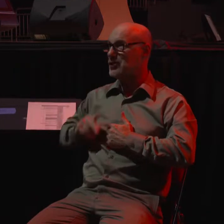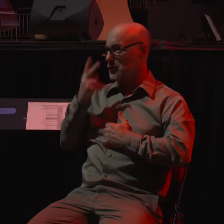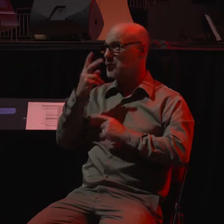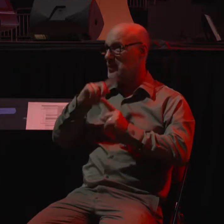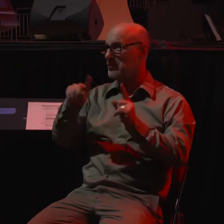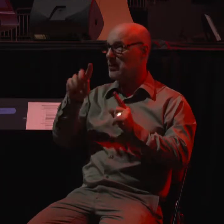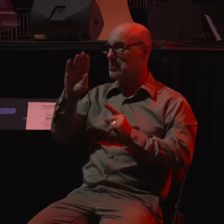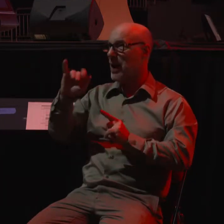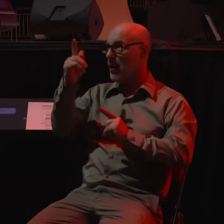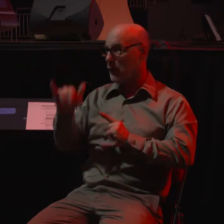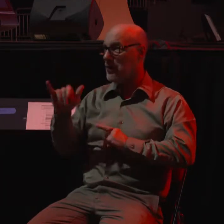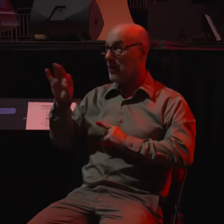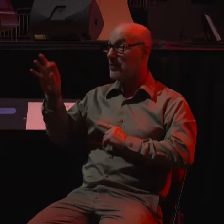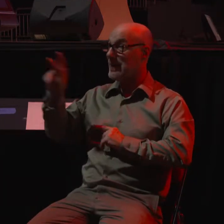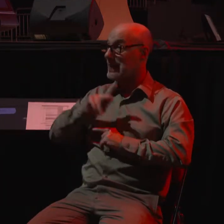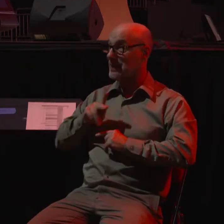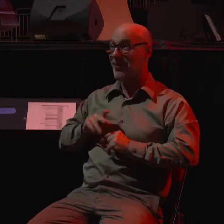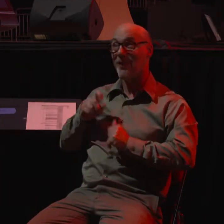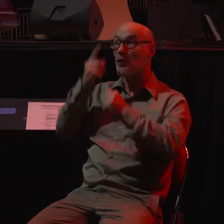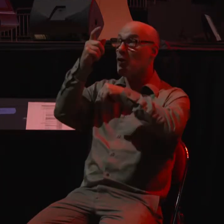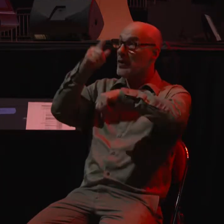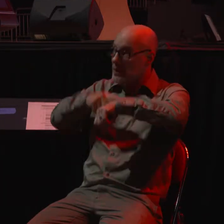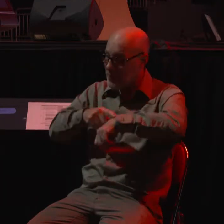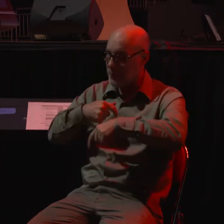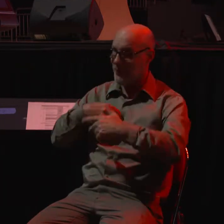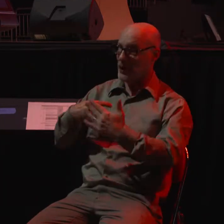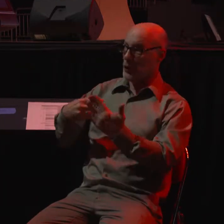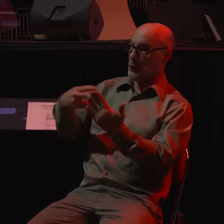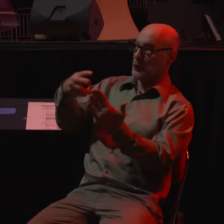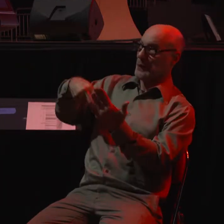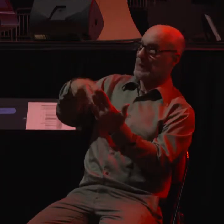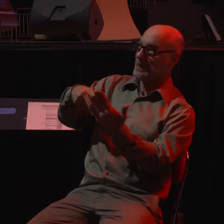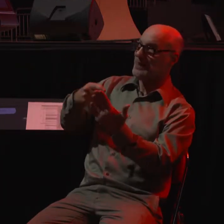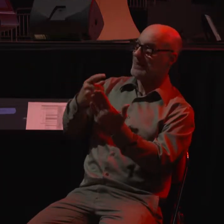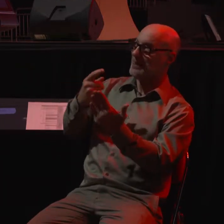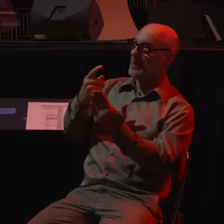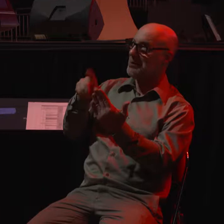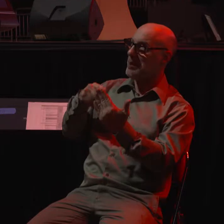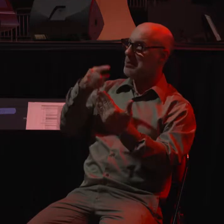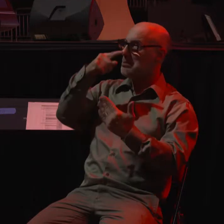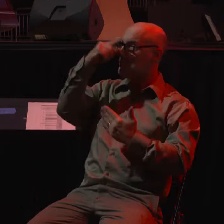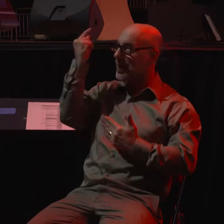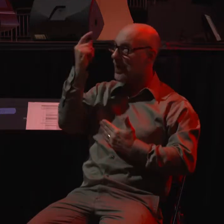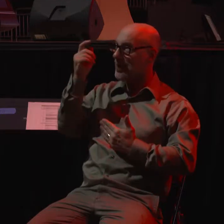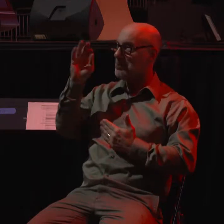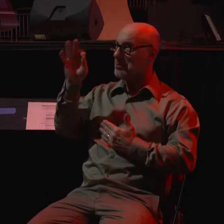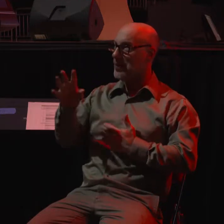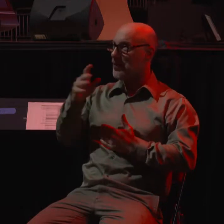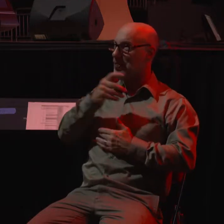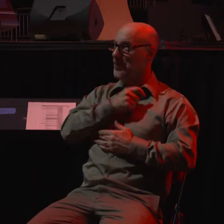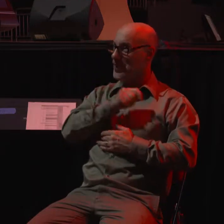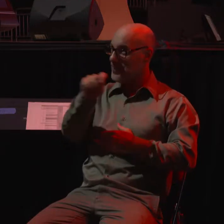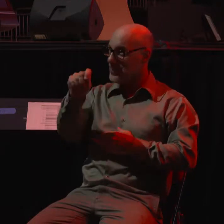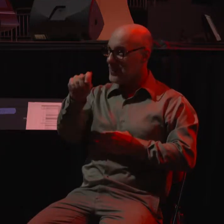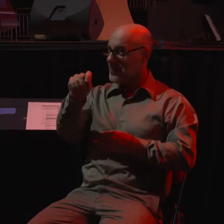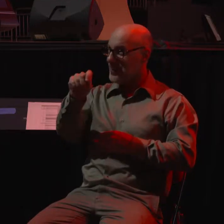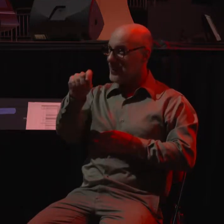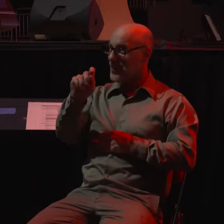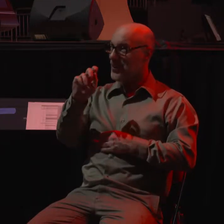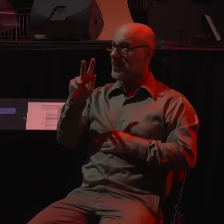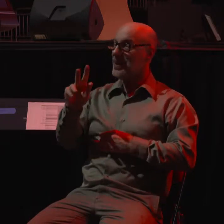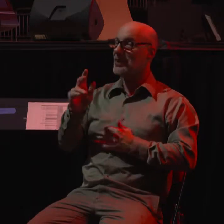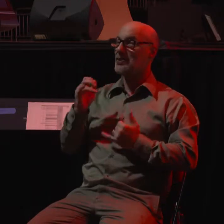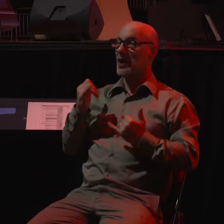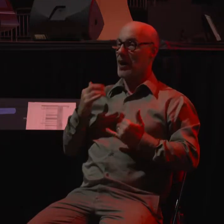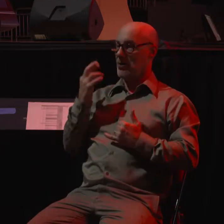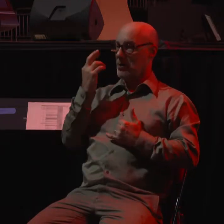King. During that time, I realized that when I started to think about King, I needed to think about King